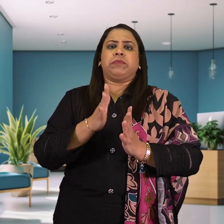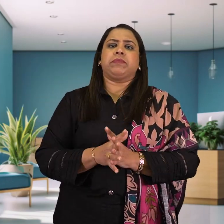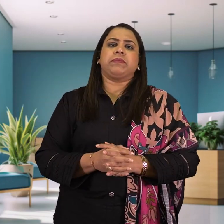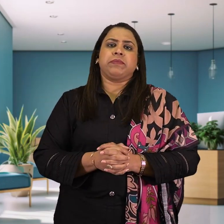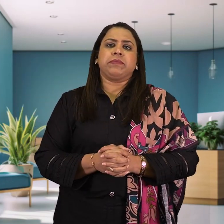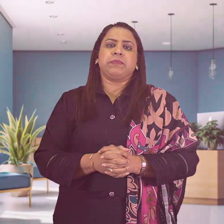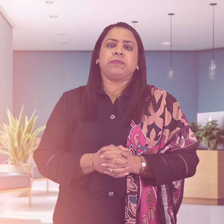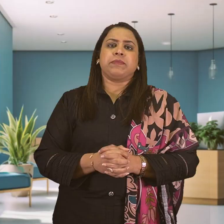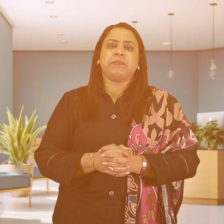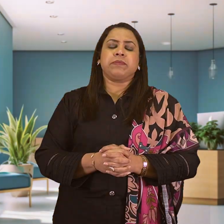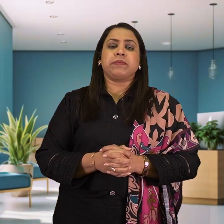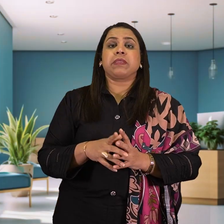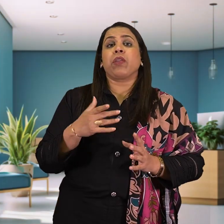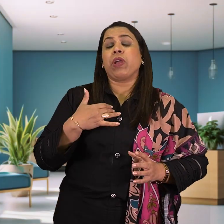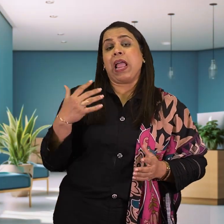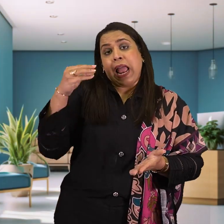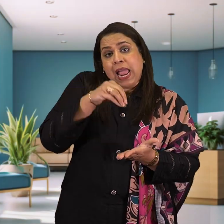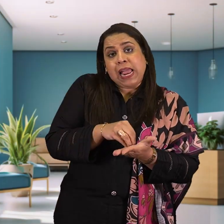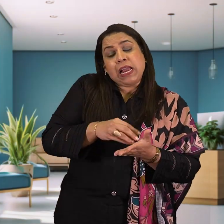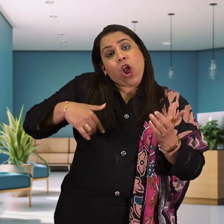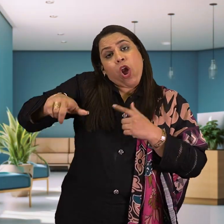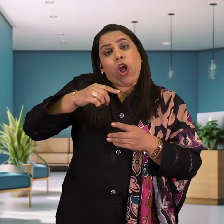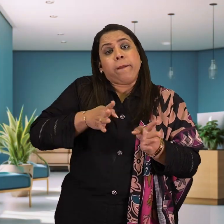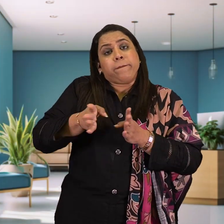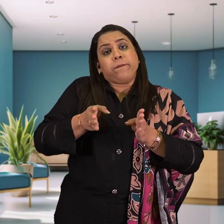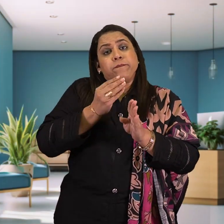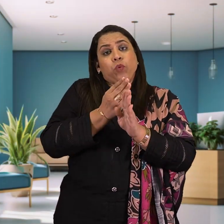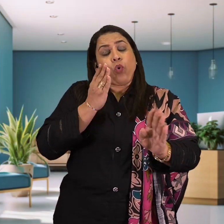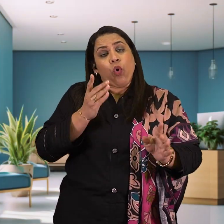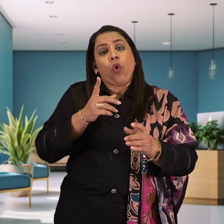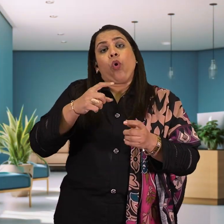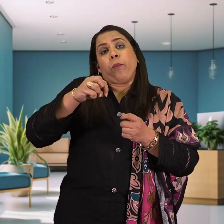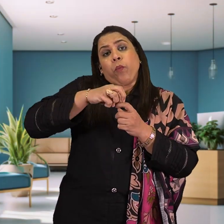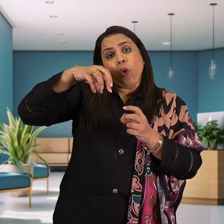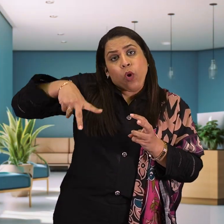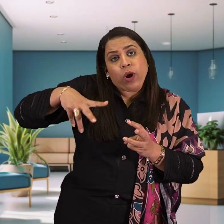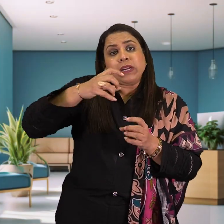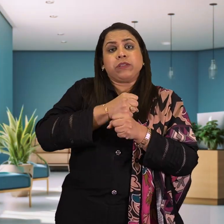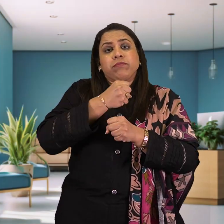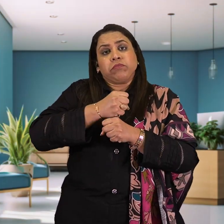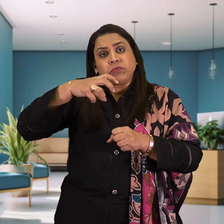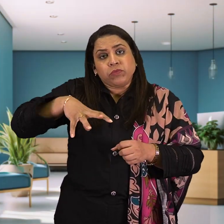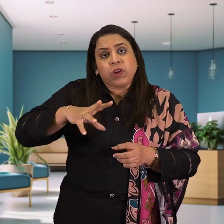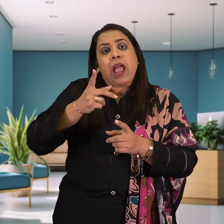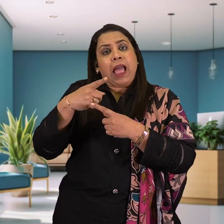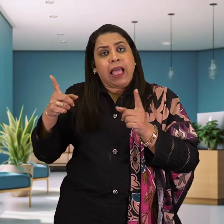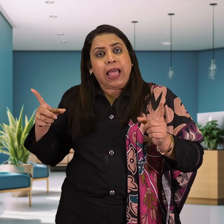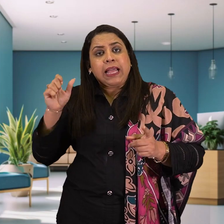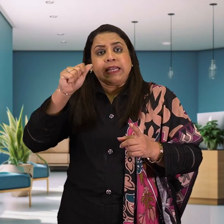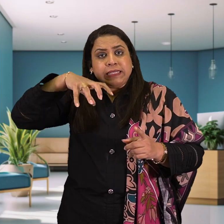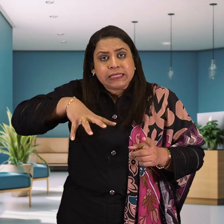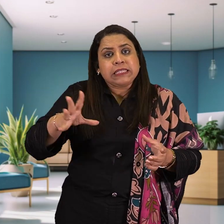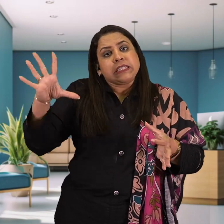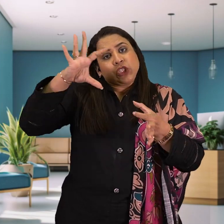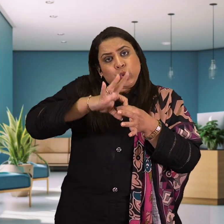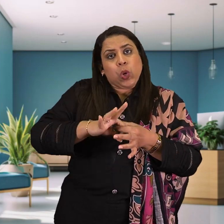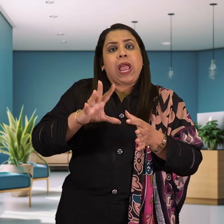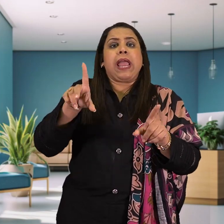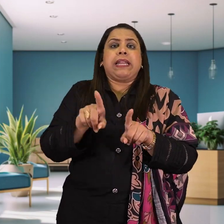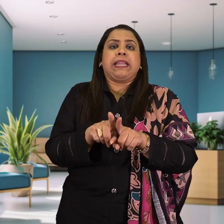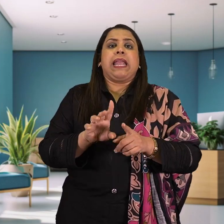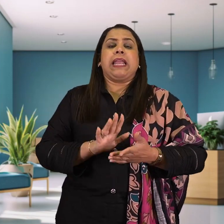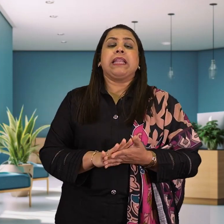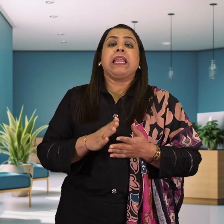of sign language interpreters. We would urge all the political parties, government institutions, and other relevant organizations to join hands